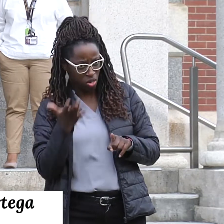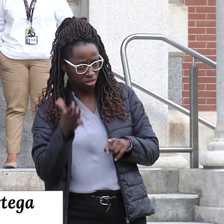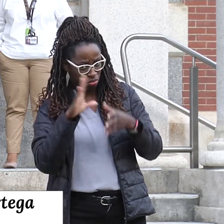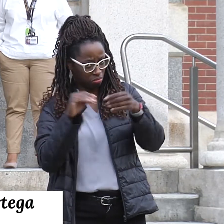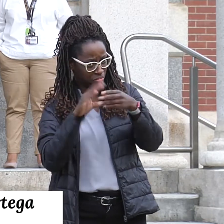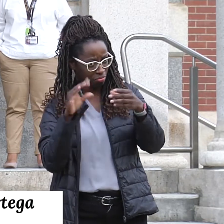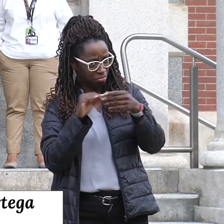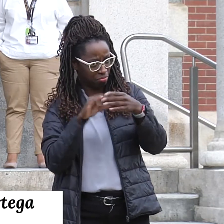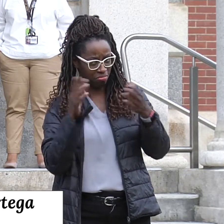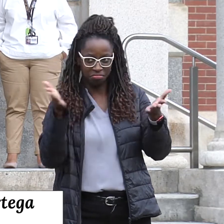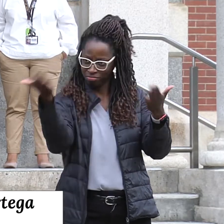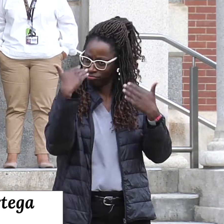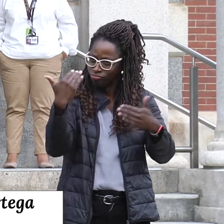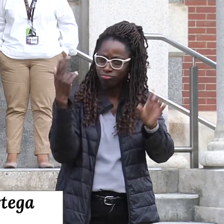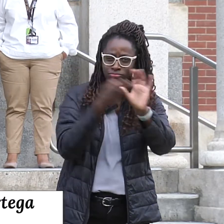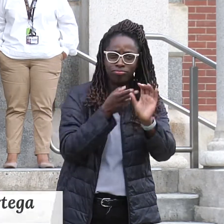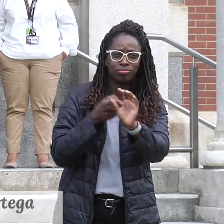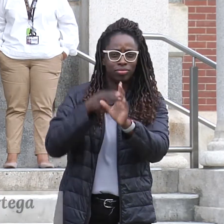Yes.